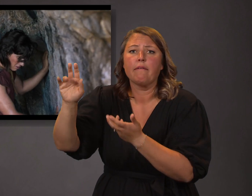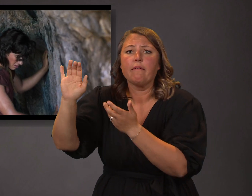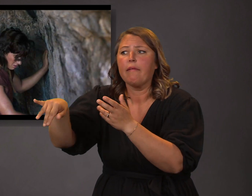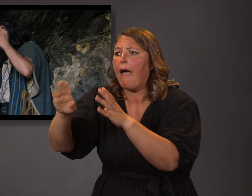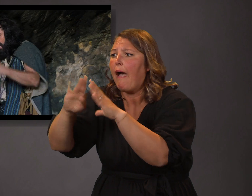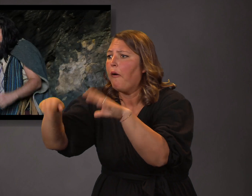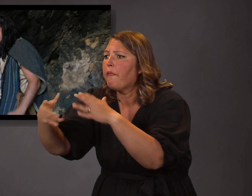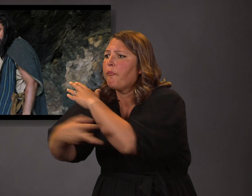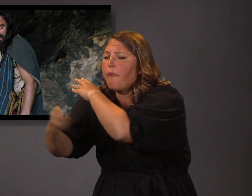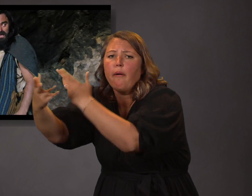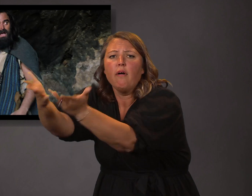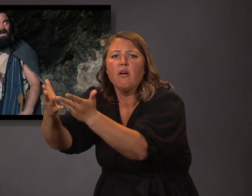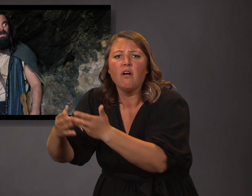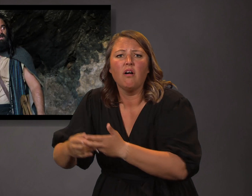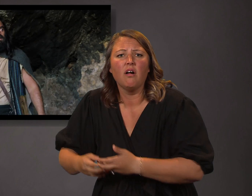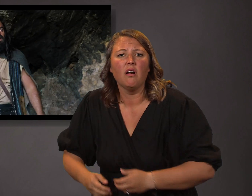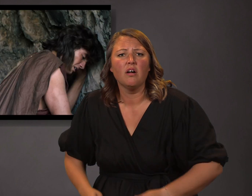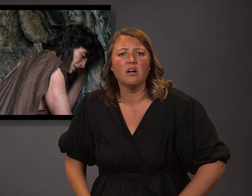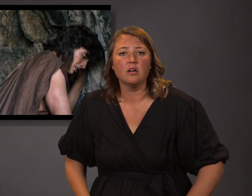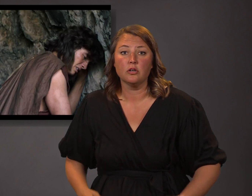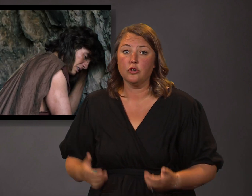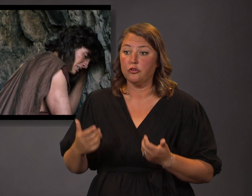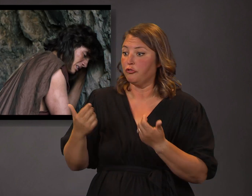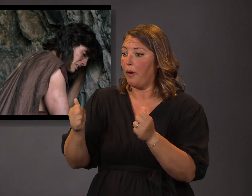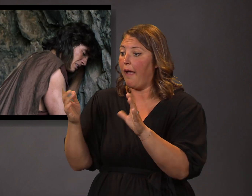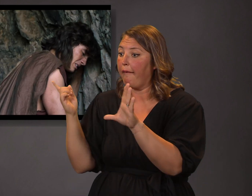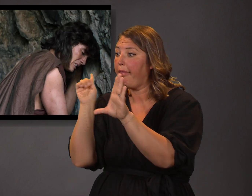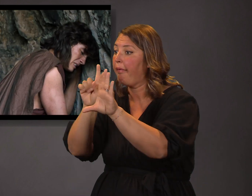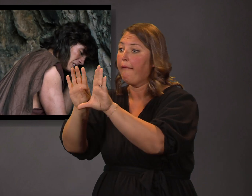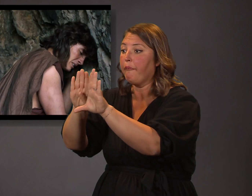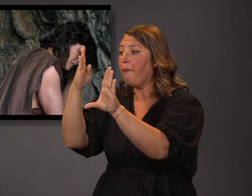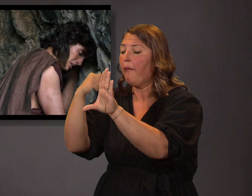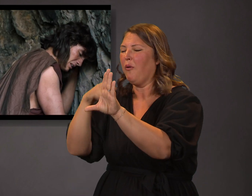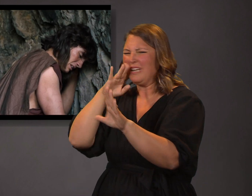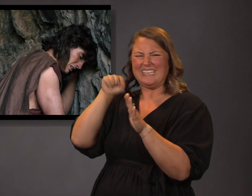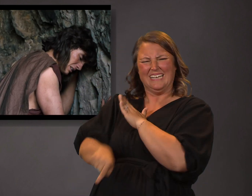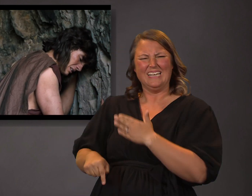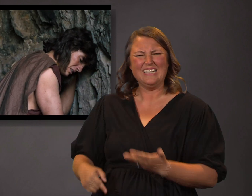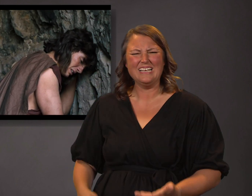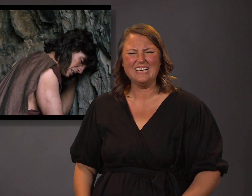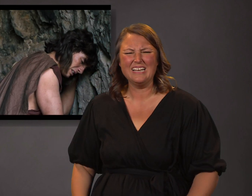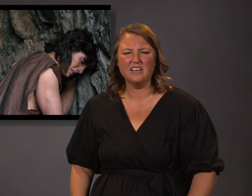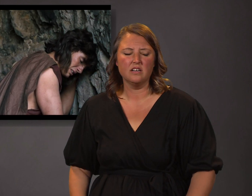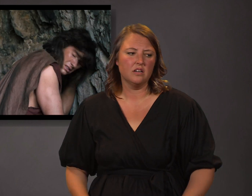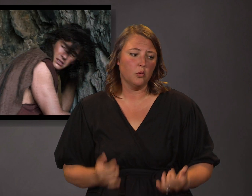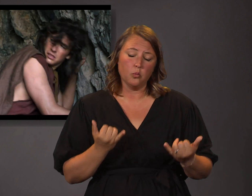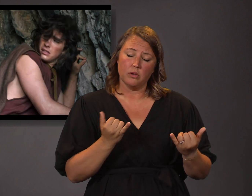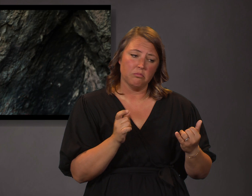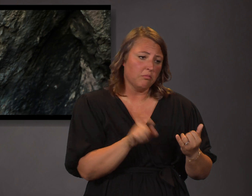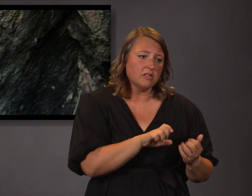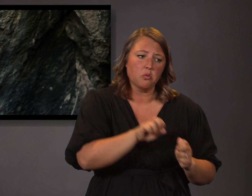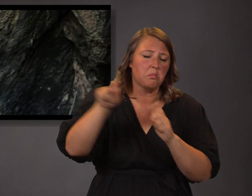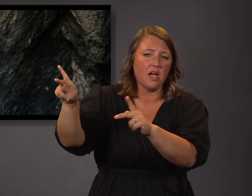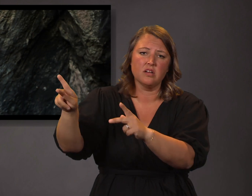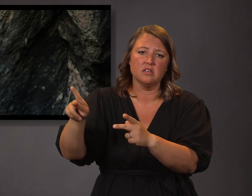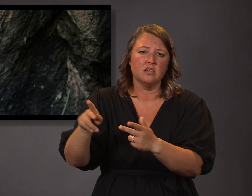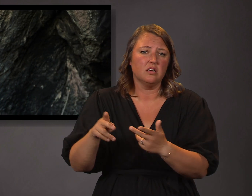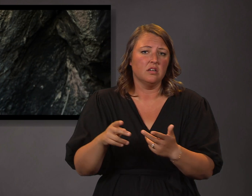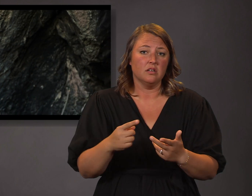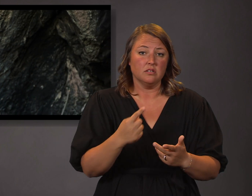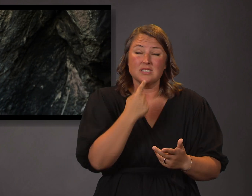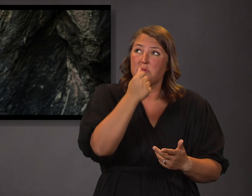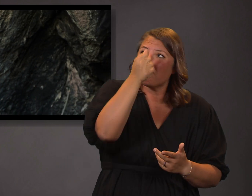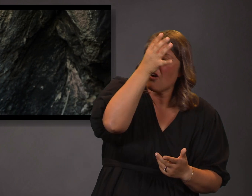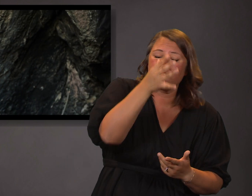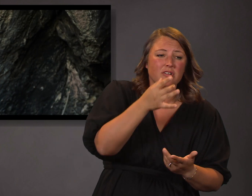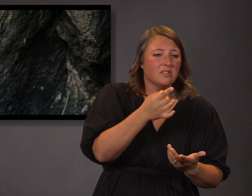that thief? They'll kill us before we get to the door. We must go back. We cannot